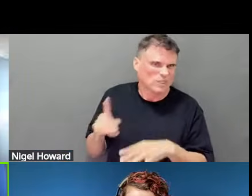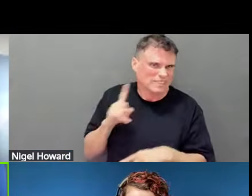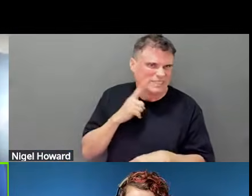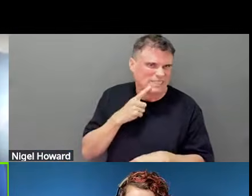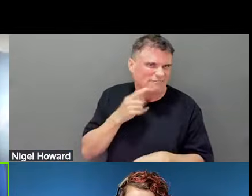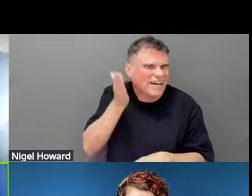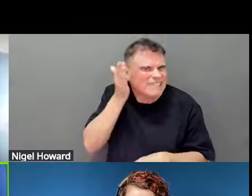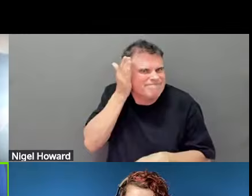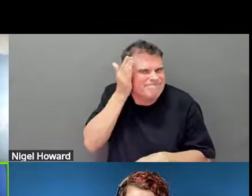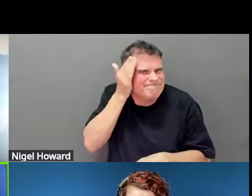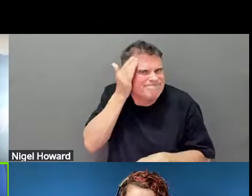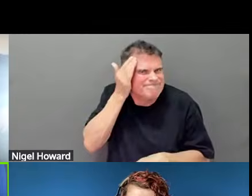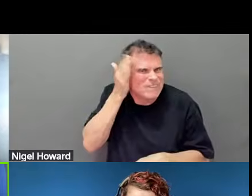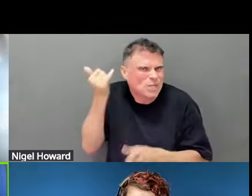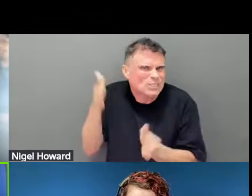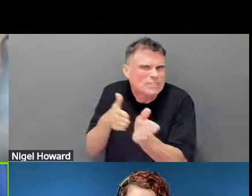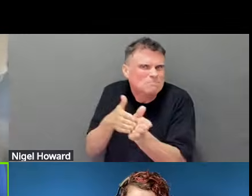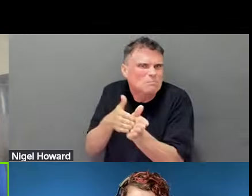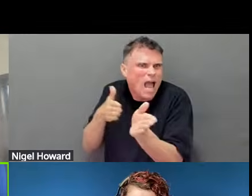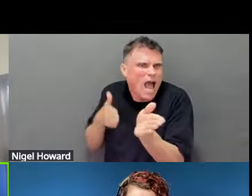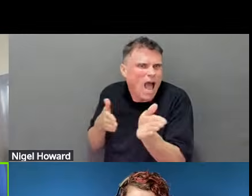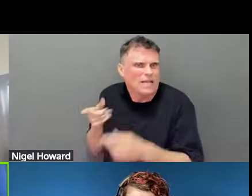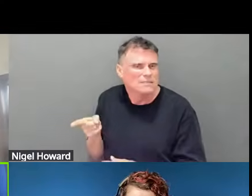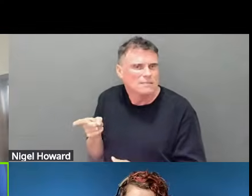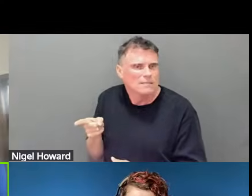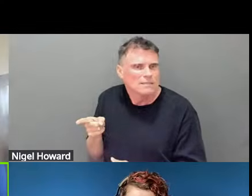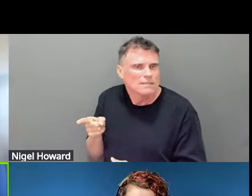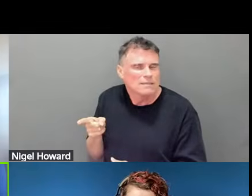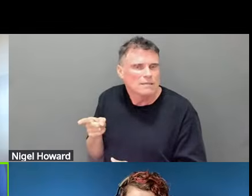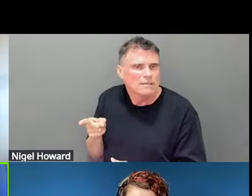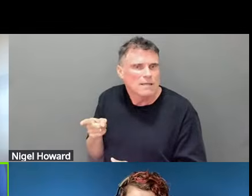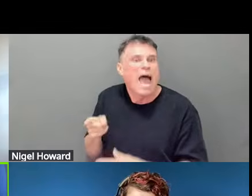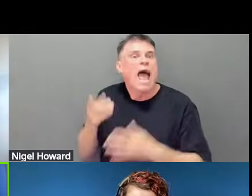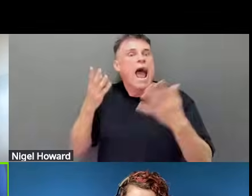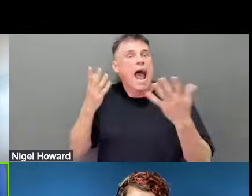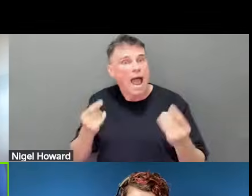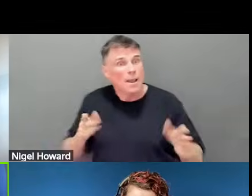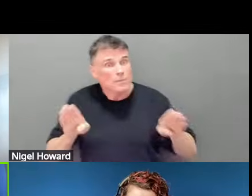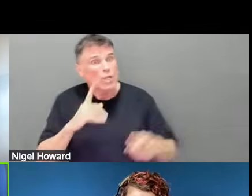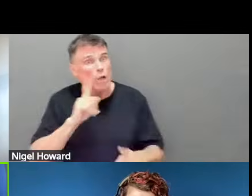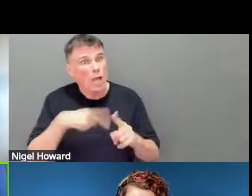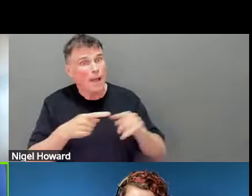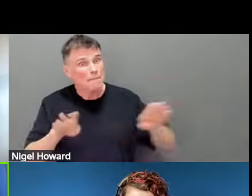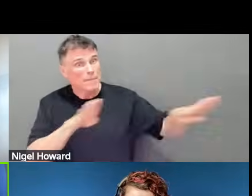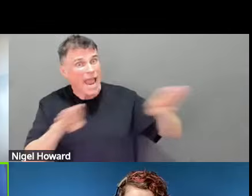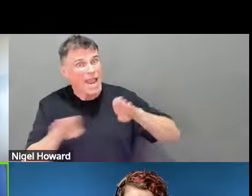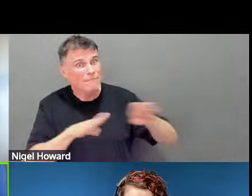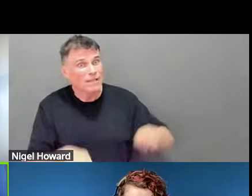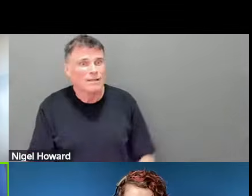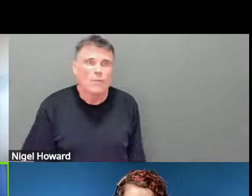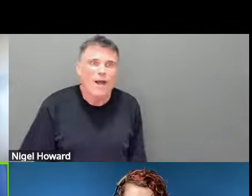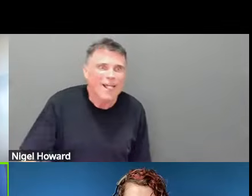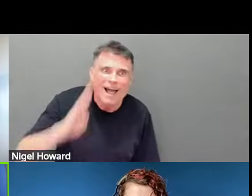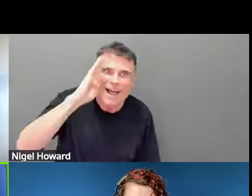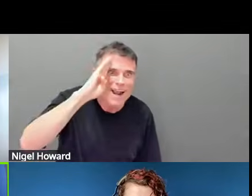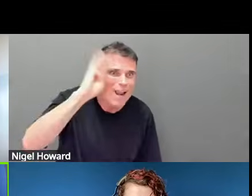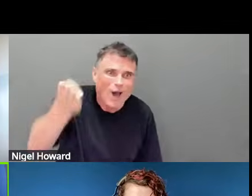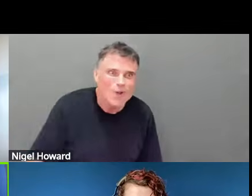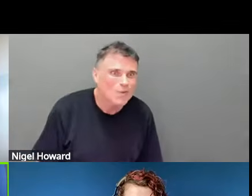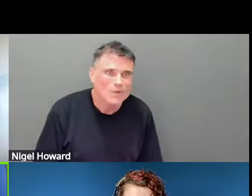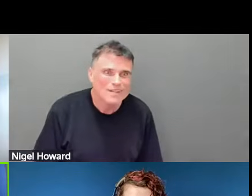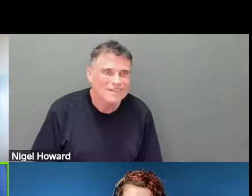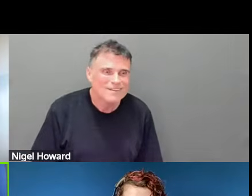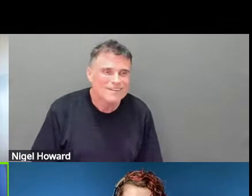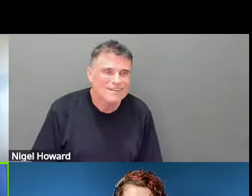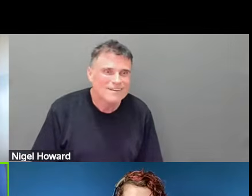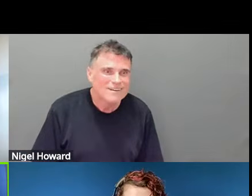people to work with deaf students, they fall farther and farther behind. They get mislabeled as well. When you're